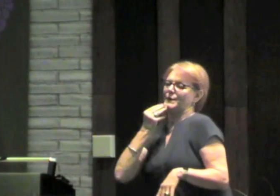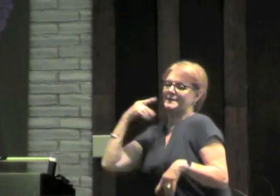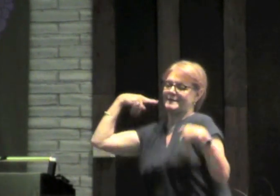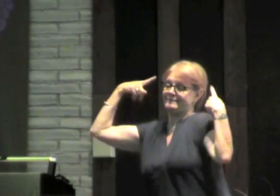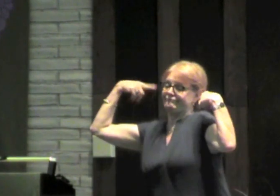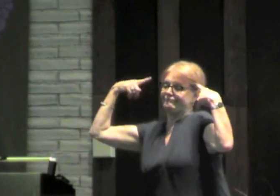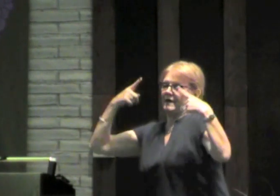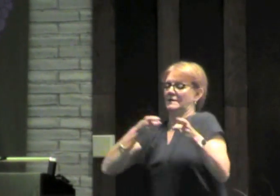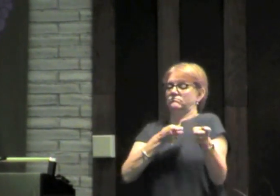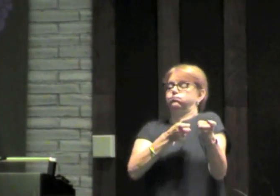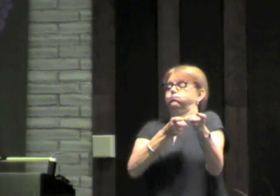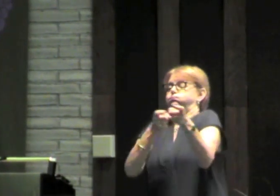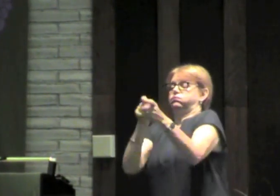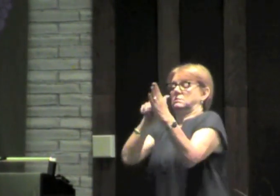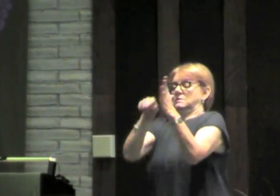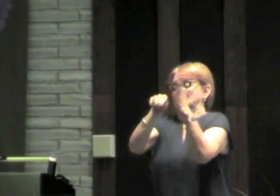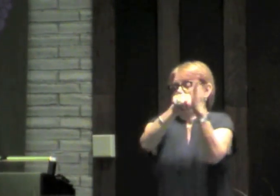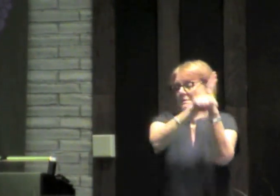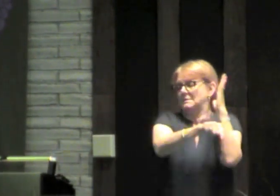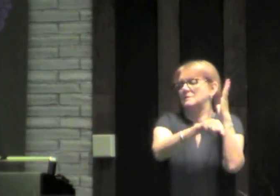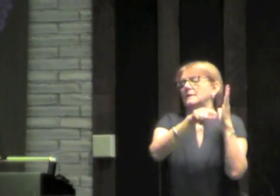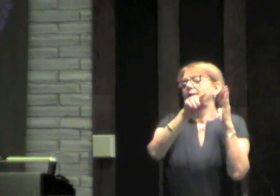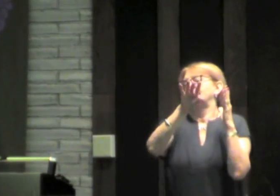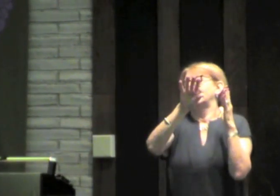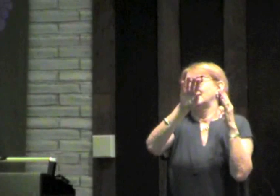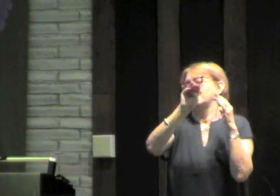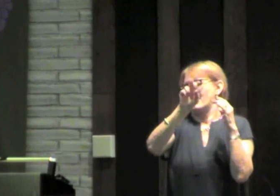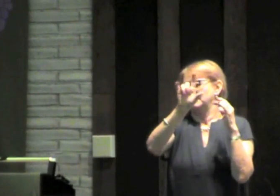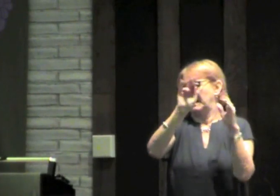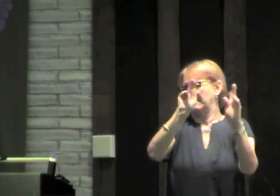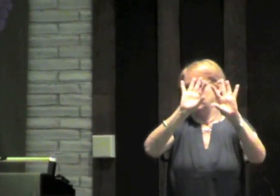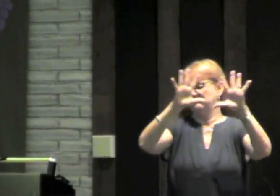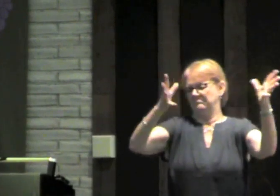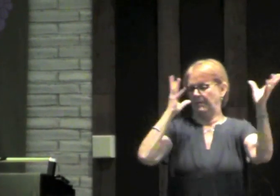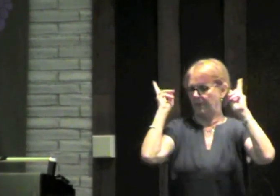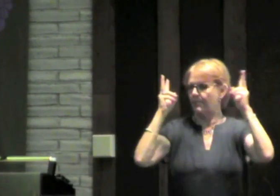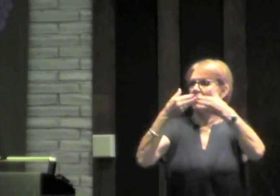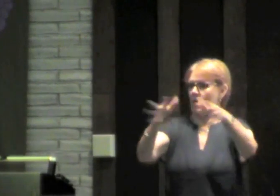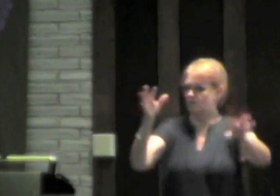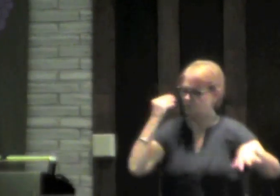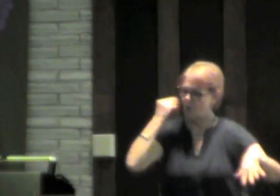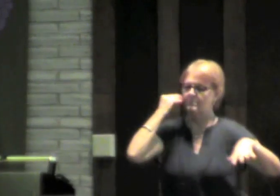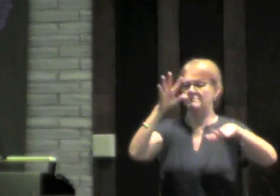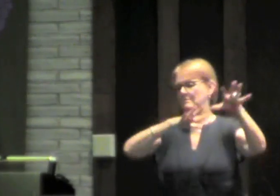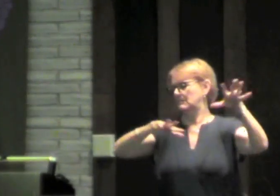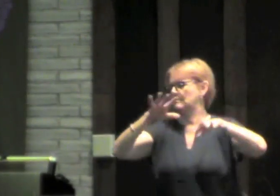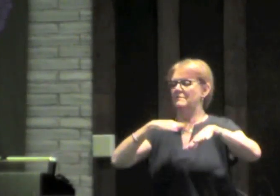1947. The Jews massacred the Muslims. They lost